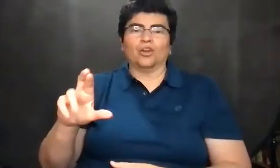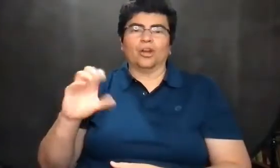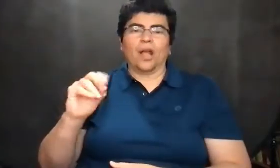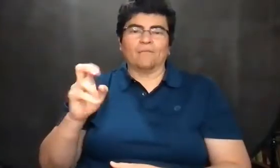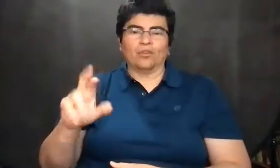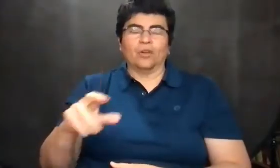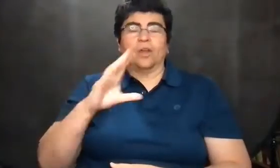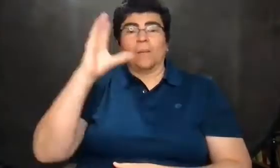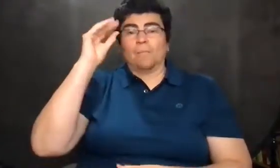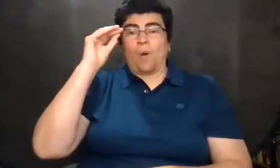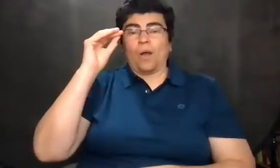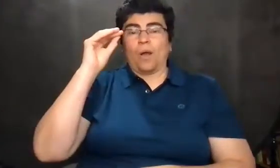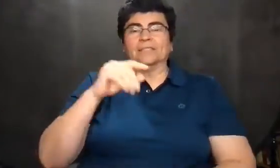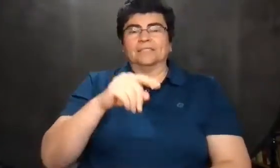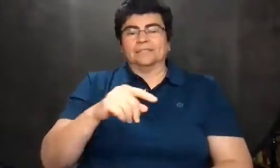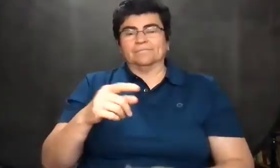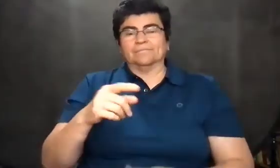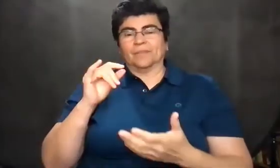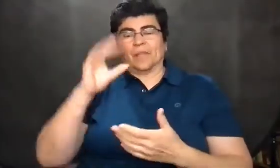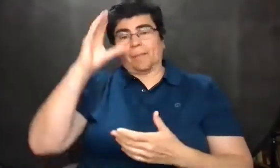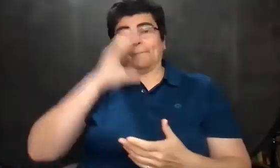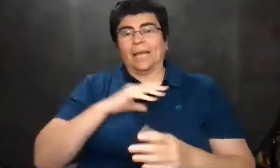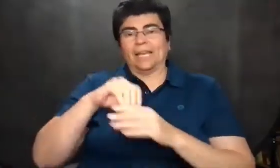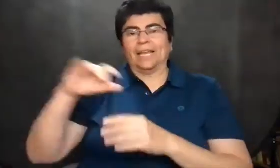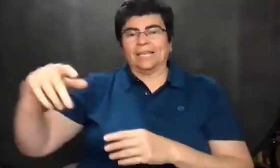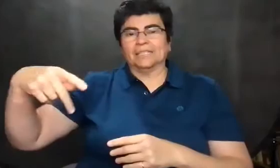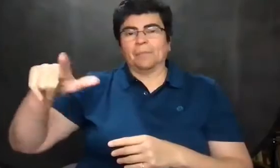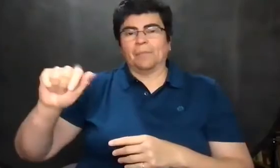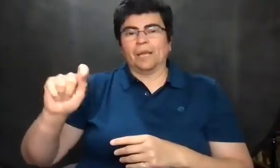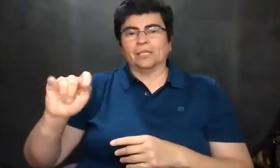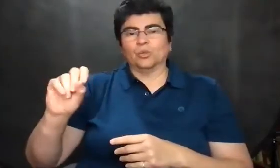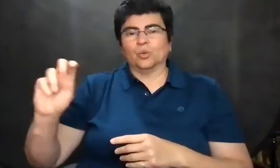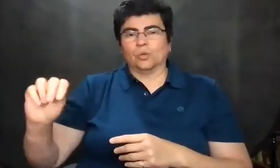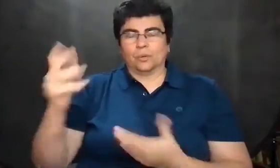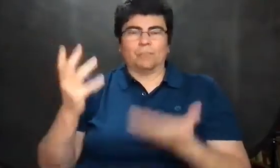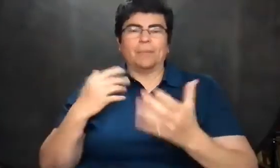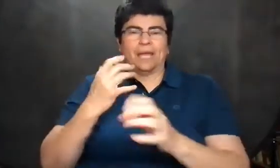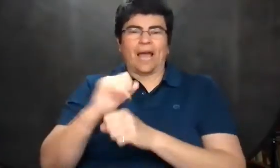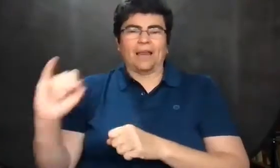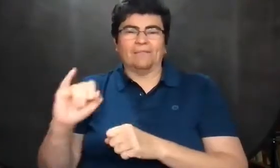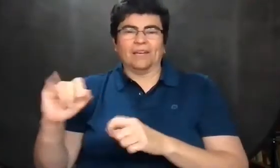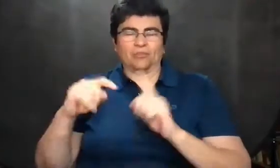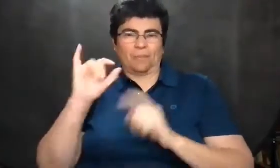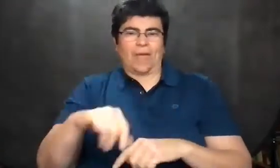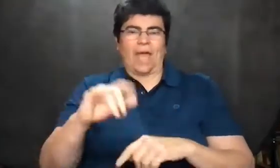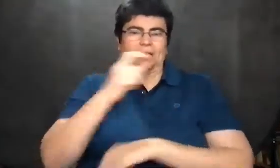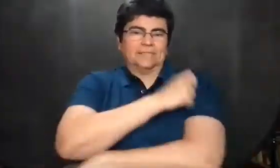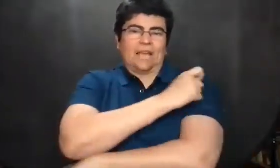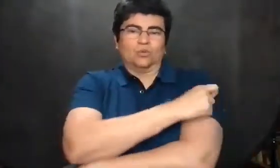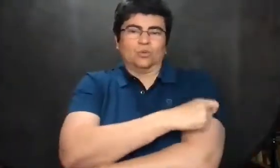and the men in his platoon felt that he might have gotten an infection from that tattoo. And I don't know if that's what